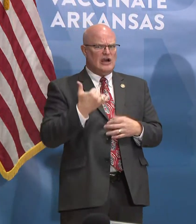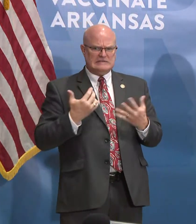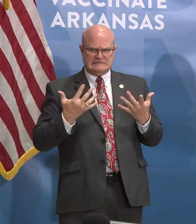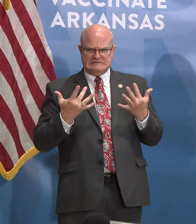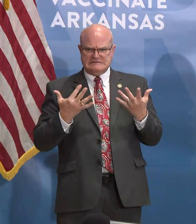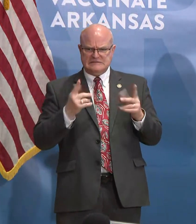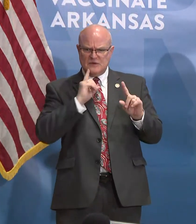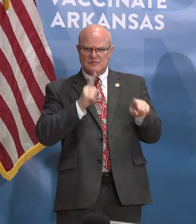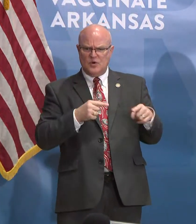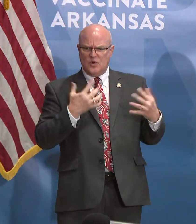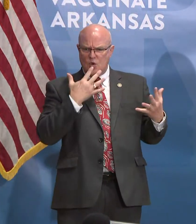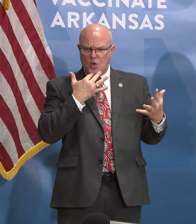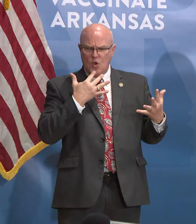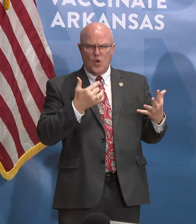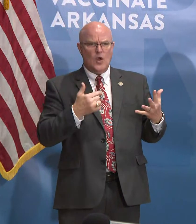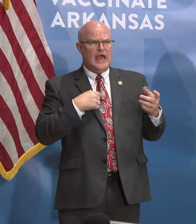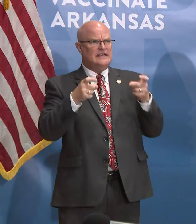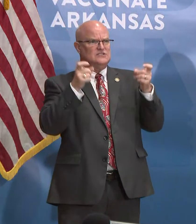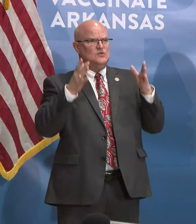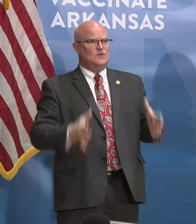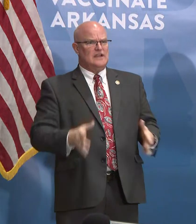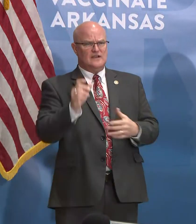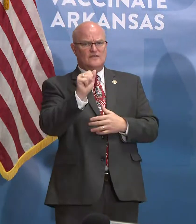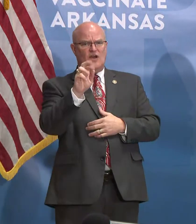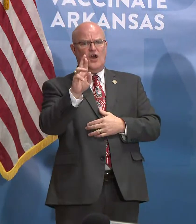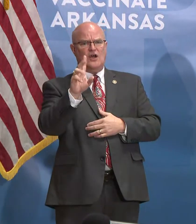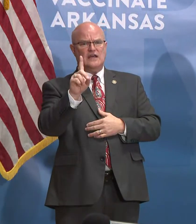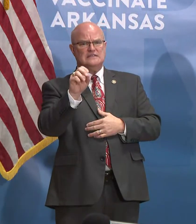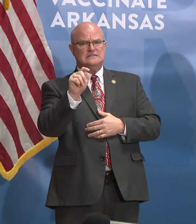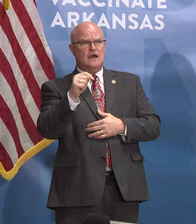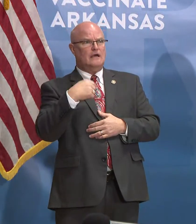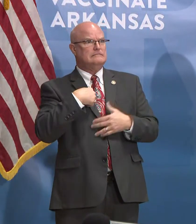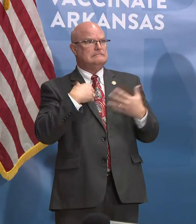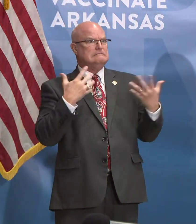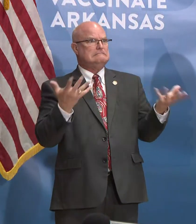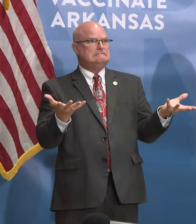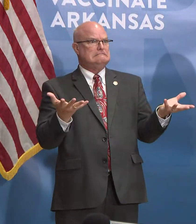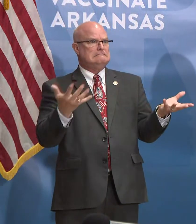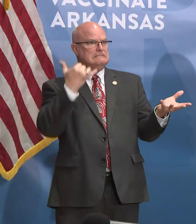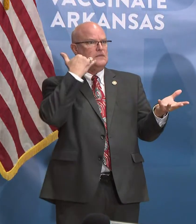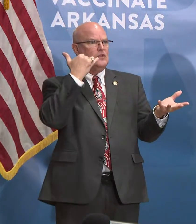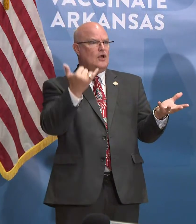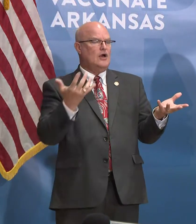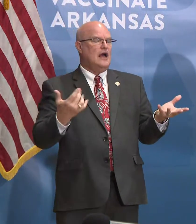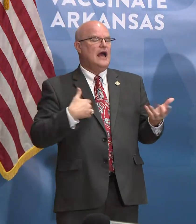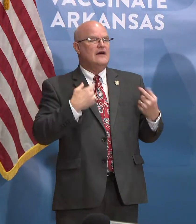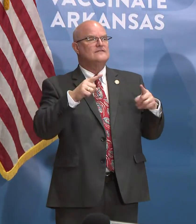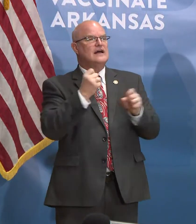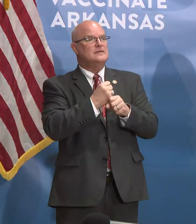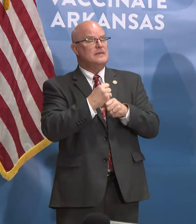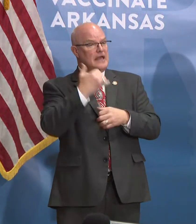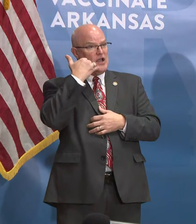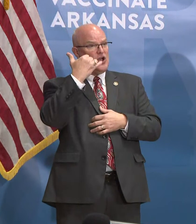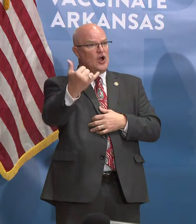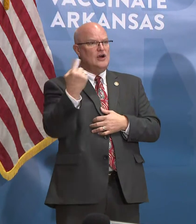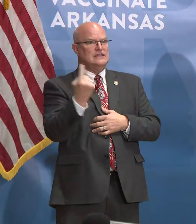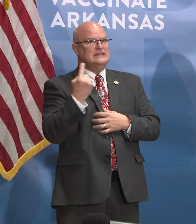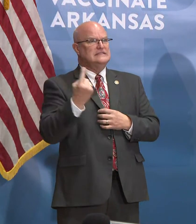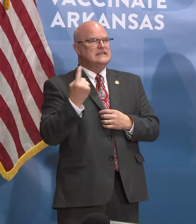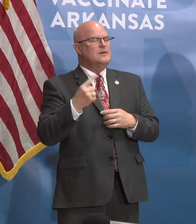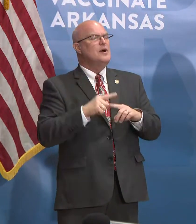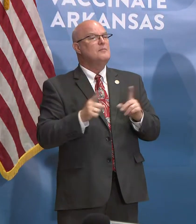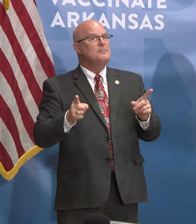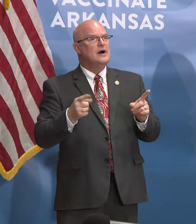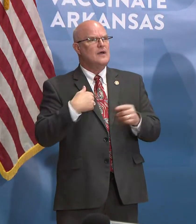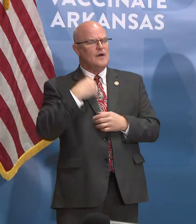should report this. And as director of RDOT, I didn't know who to call. I finally made the call to someone, but